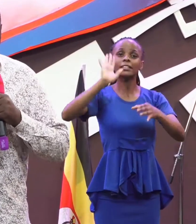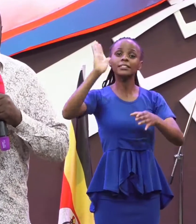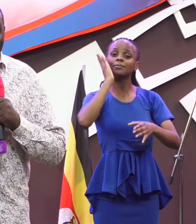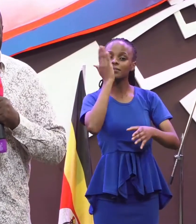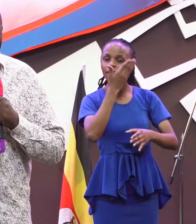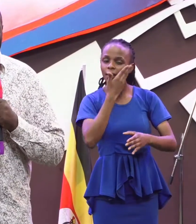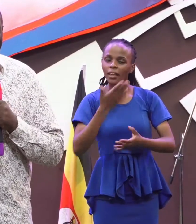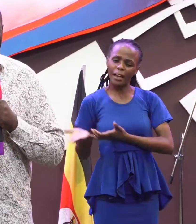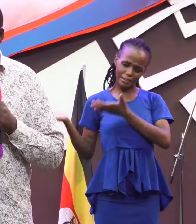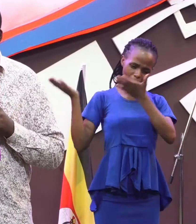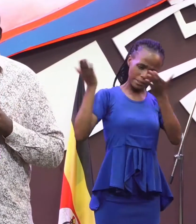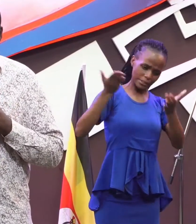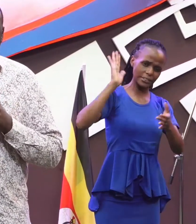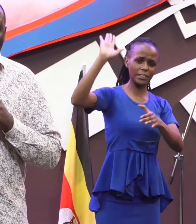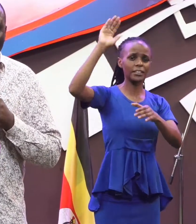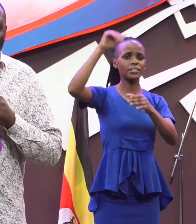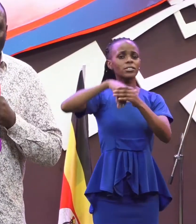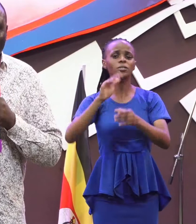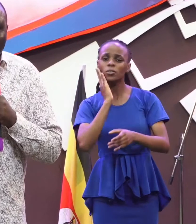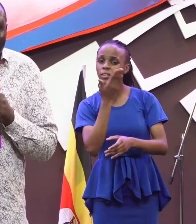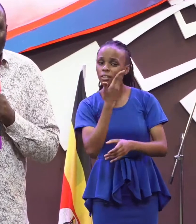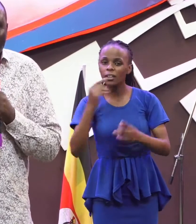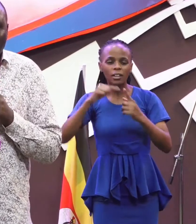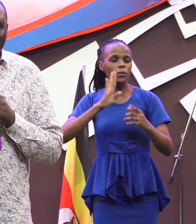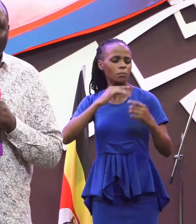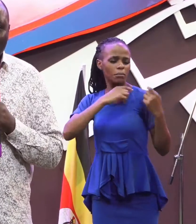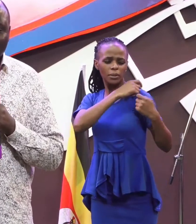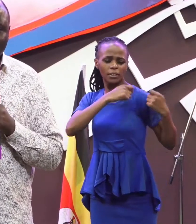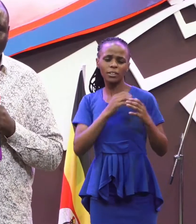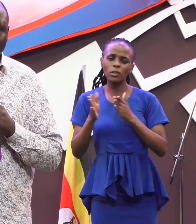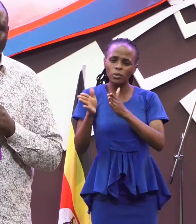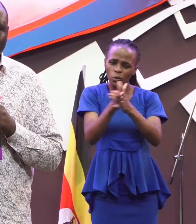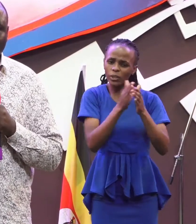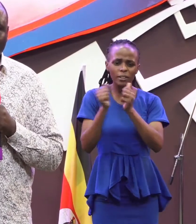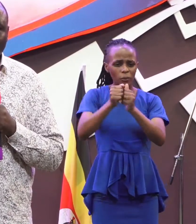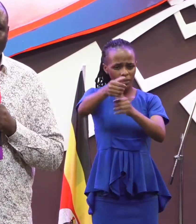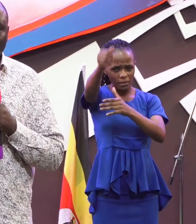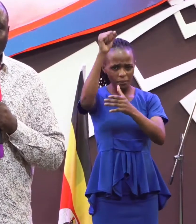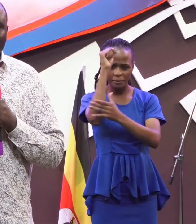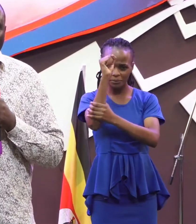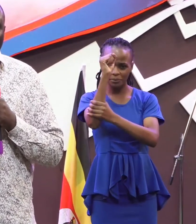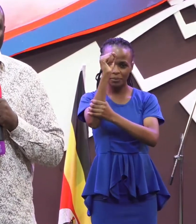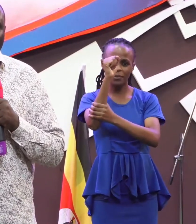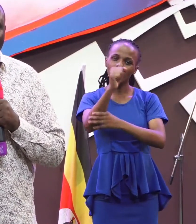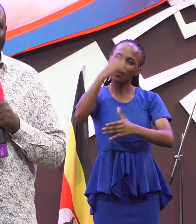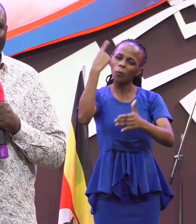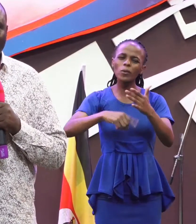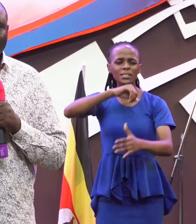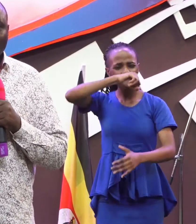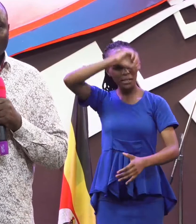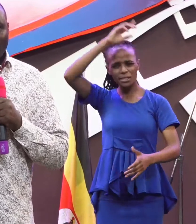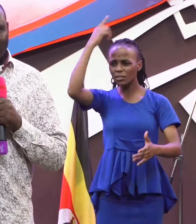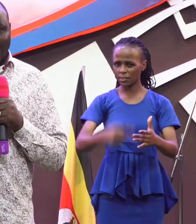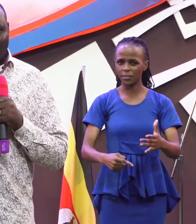grace. He brought us into his grace to be co-heirs with Abraham. What